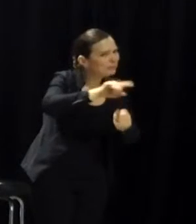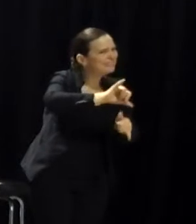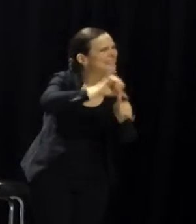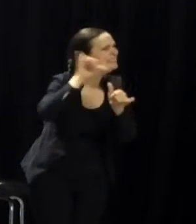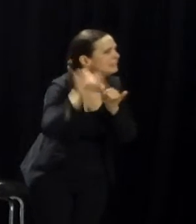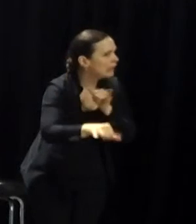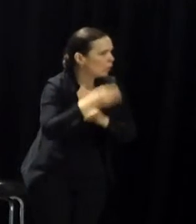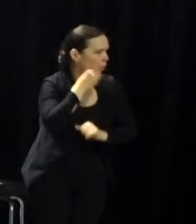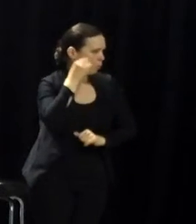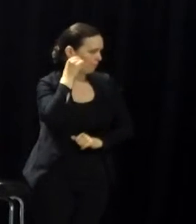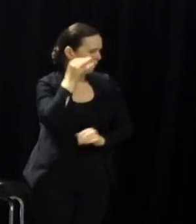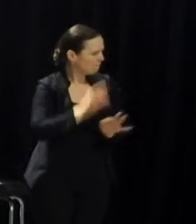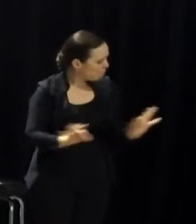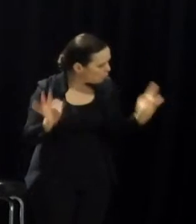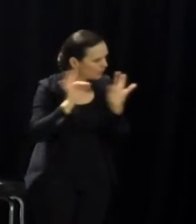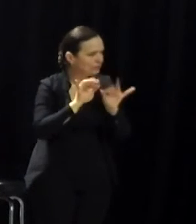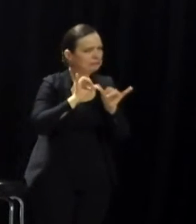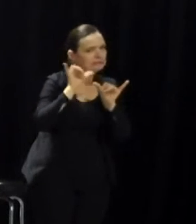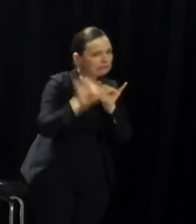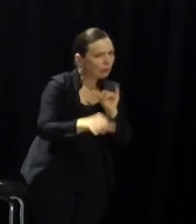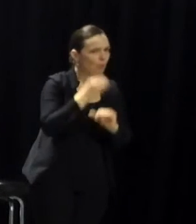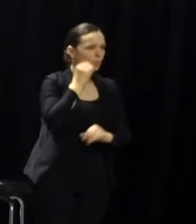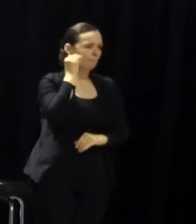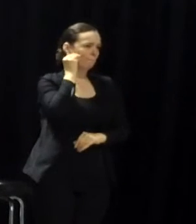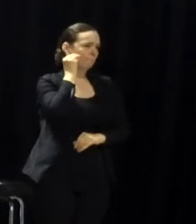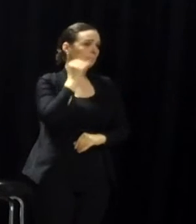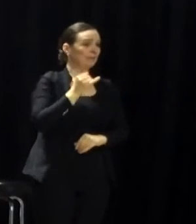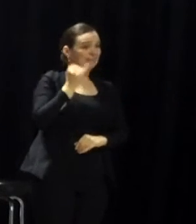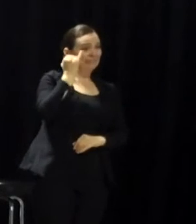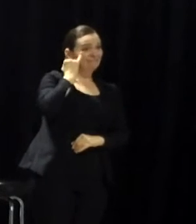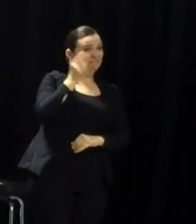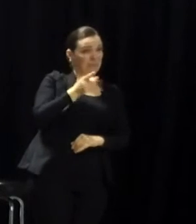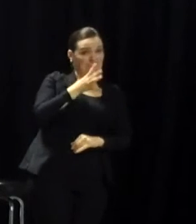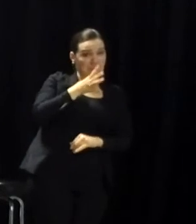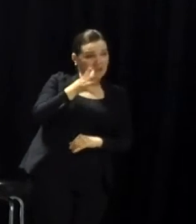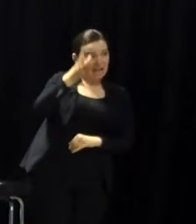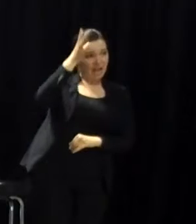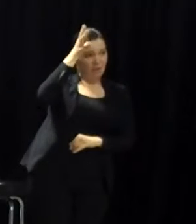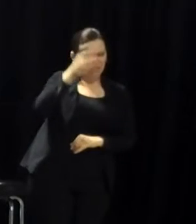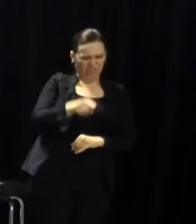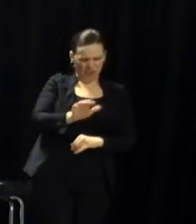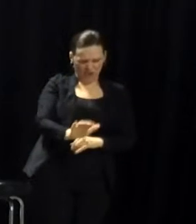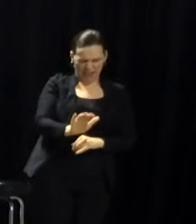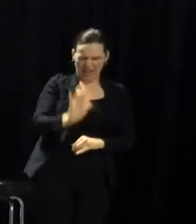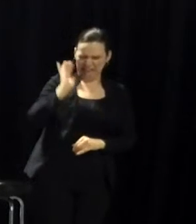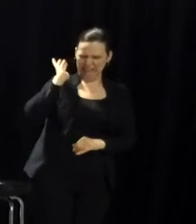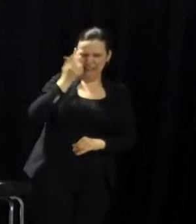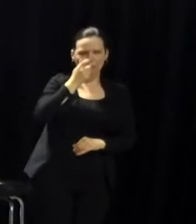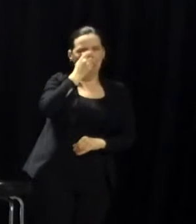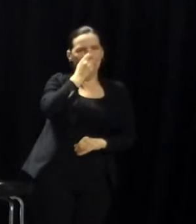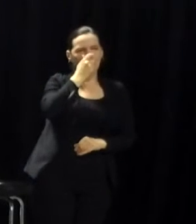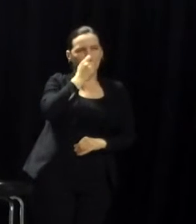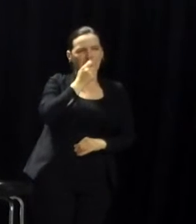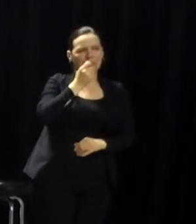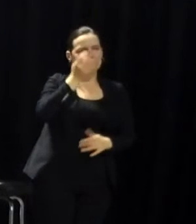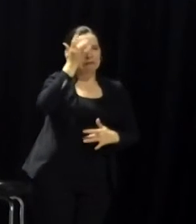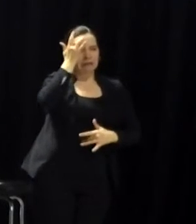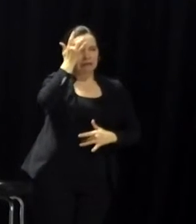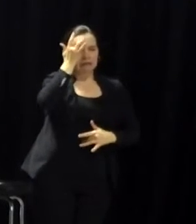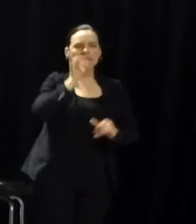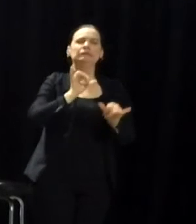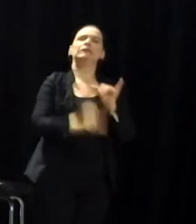child that has symptoms of COVID, you need to keep them home as well, because if they go to school, the nurse is going to send them home. So